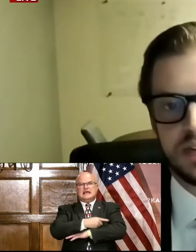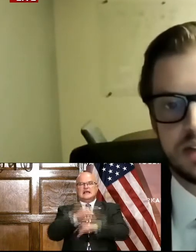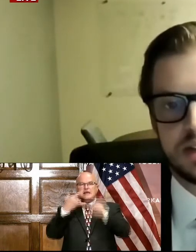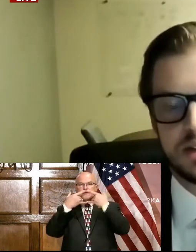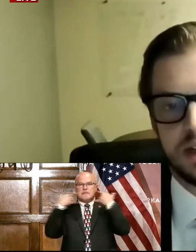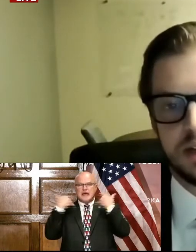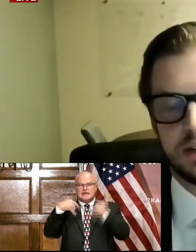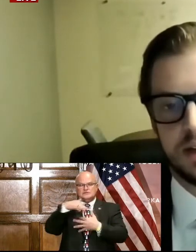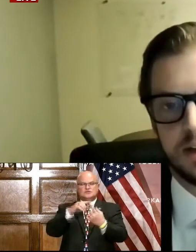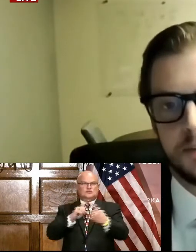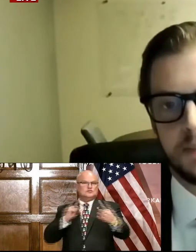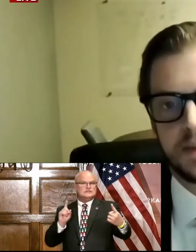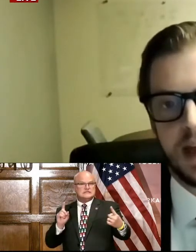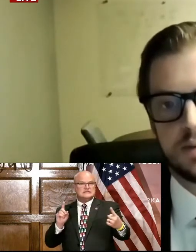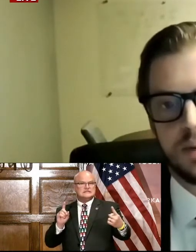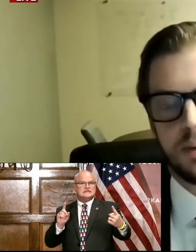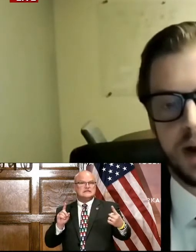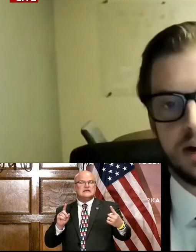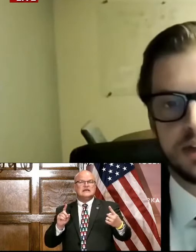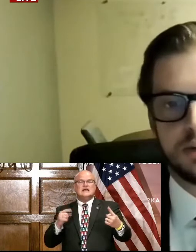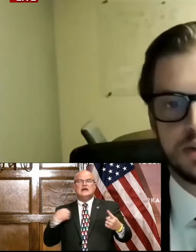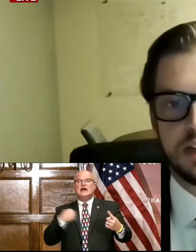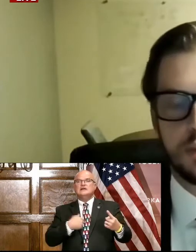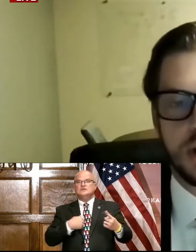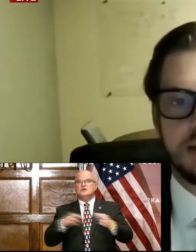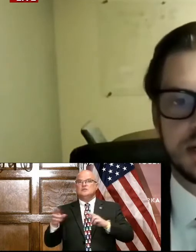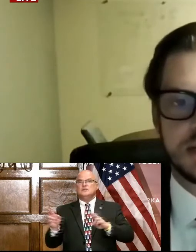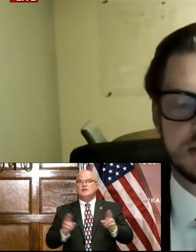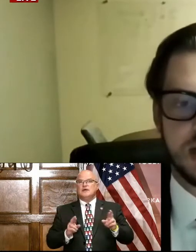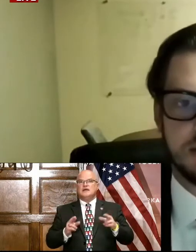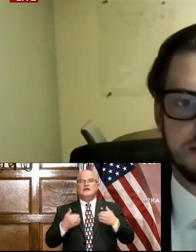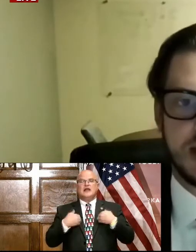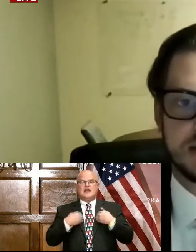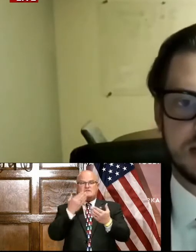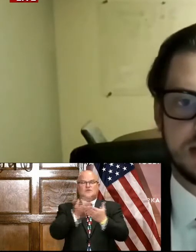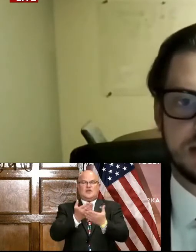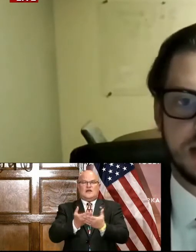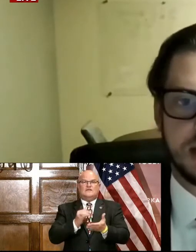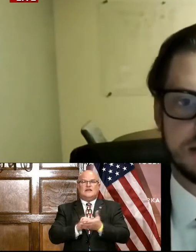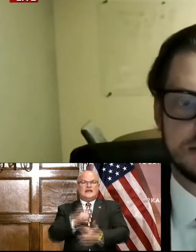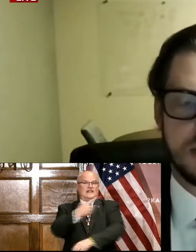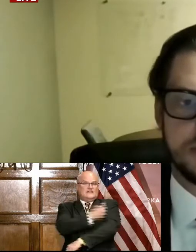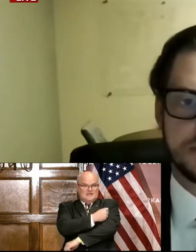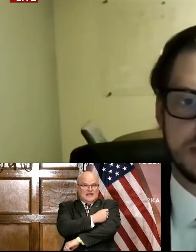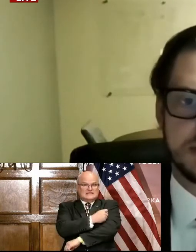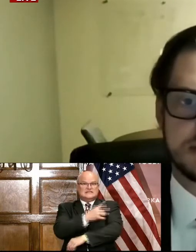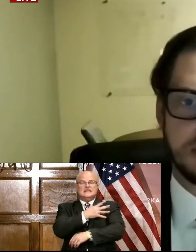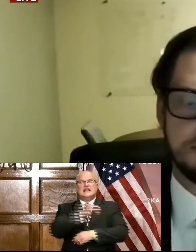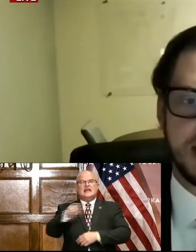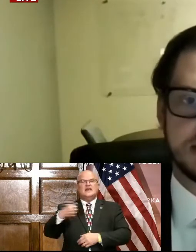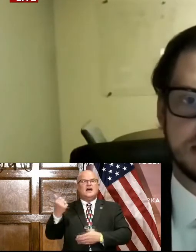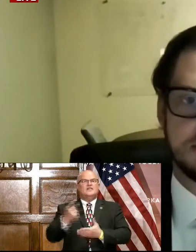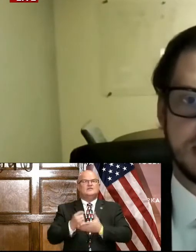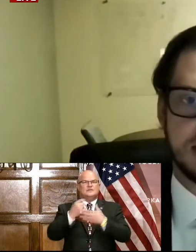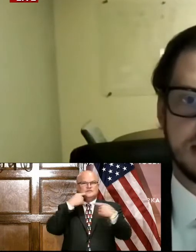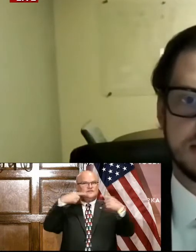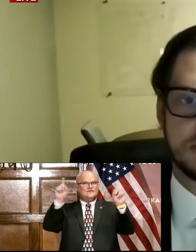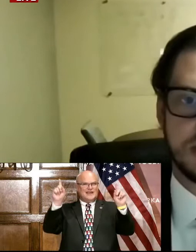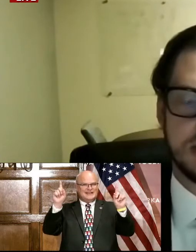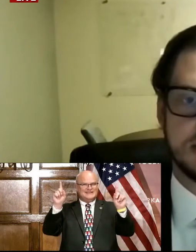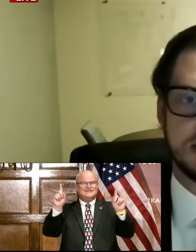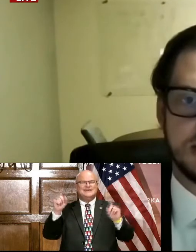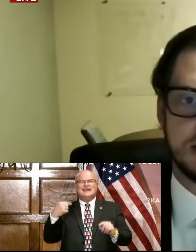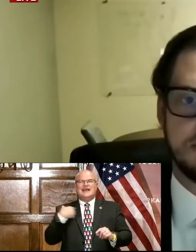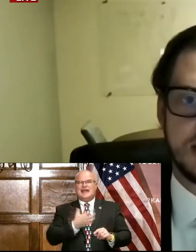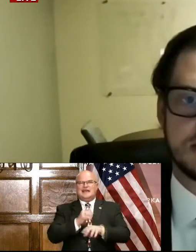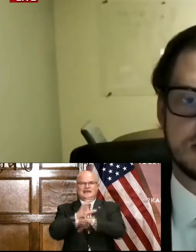social distancing, as we prepare to receive more evidence that the vaccine and other treatments are effective and that the